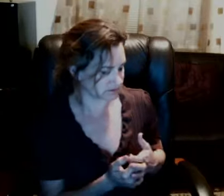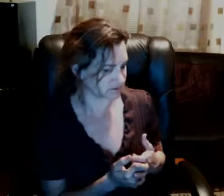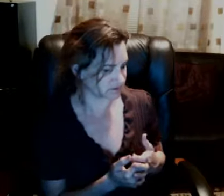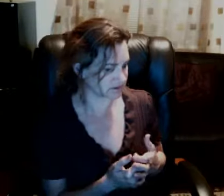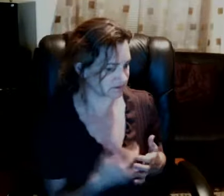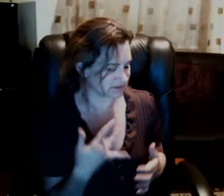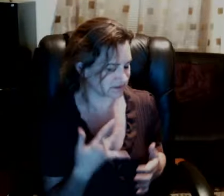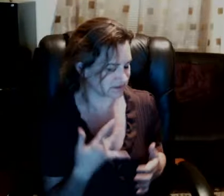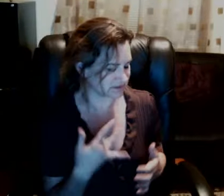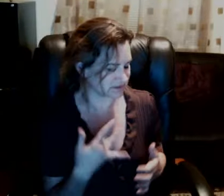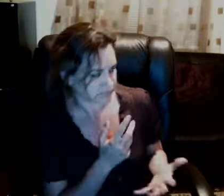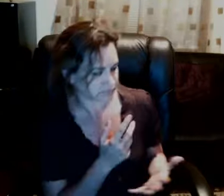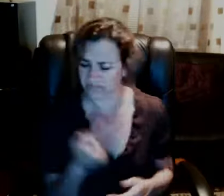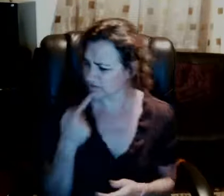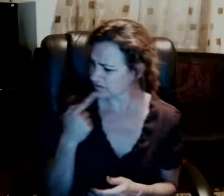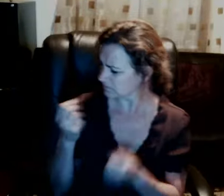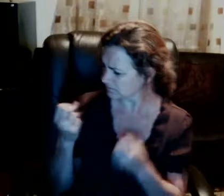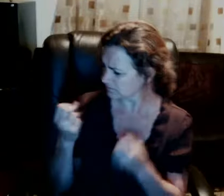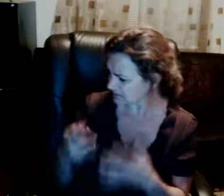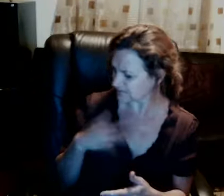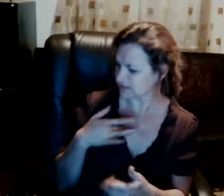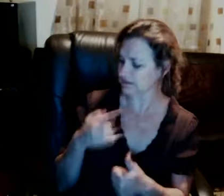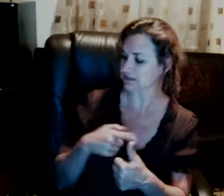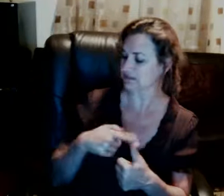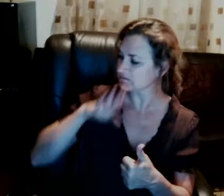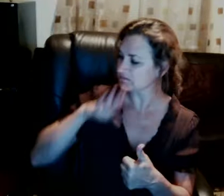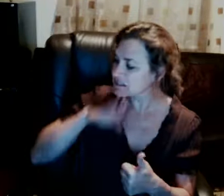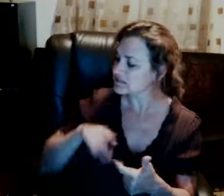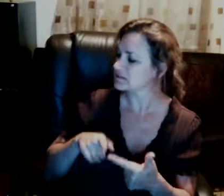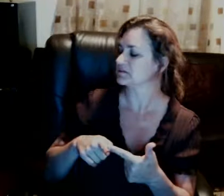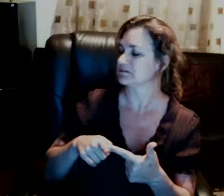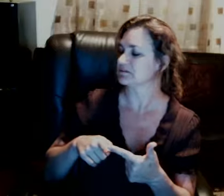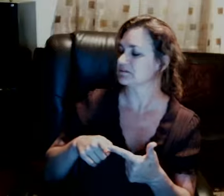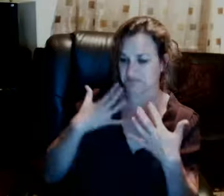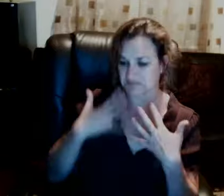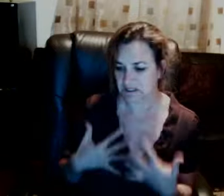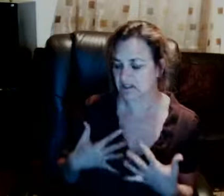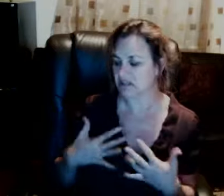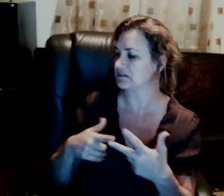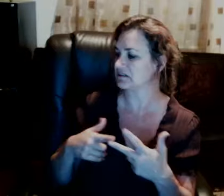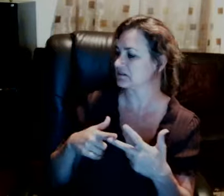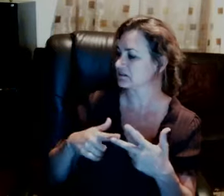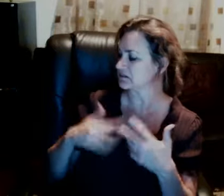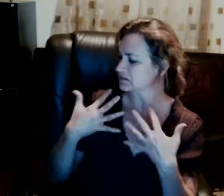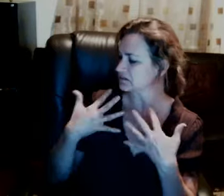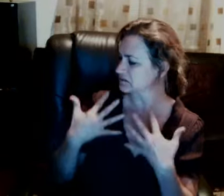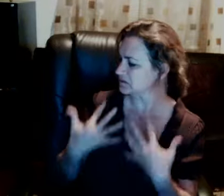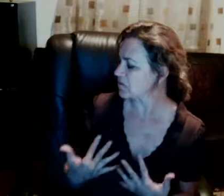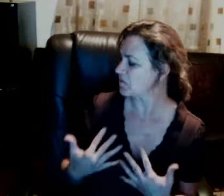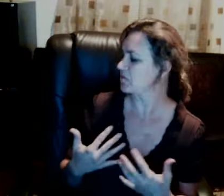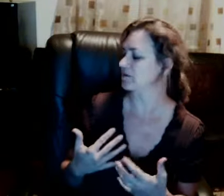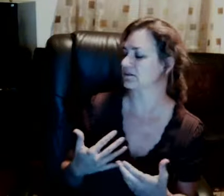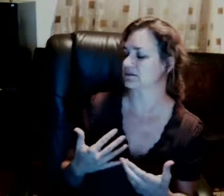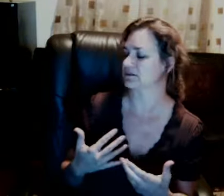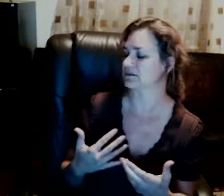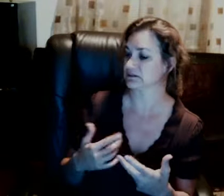emotional feelings. You said you feel fed up, low, sad, and sometimes guilty. Do you have any physical